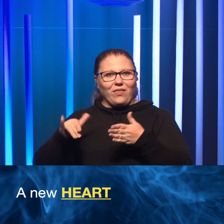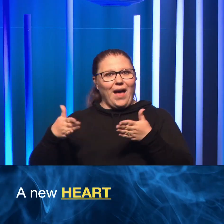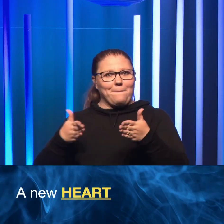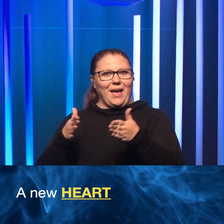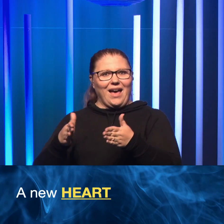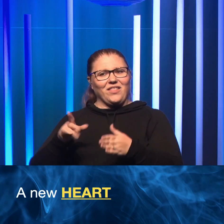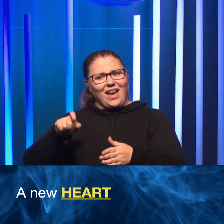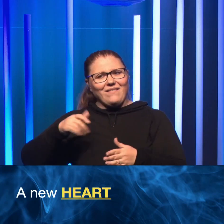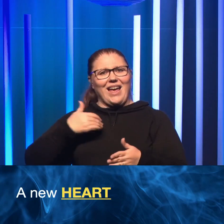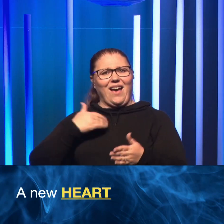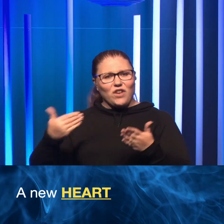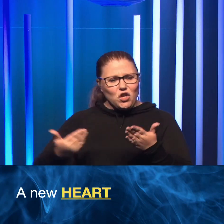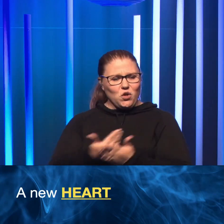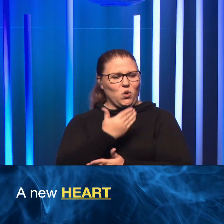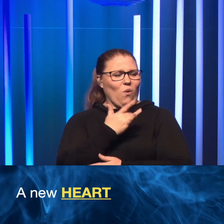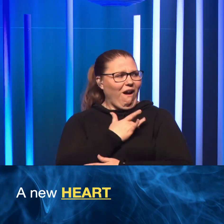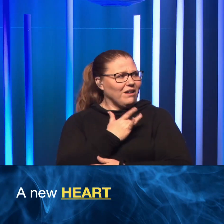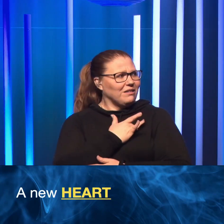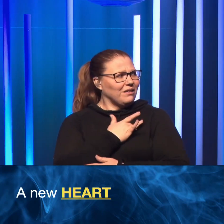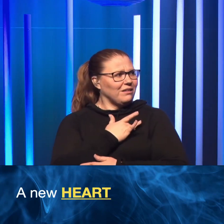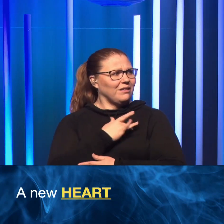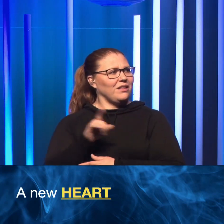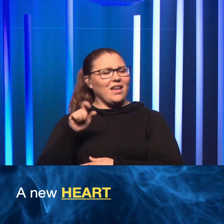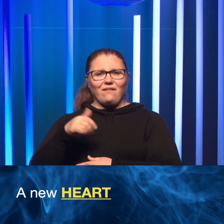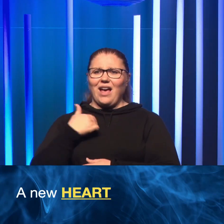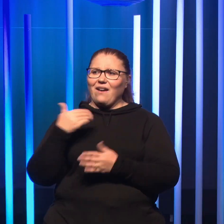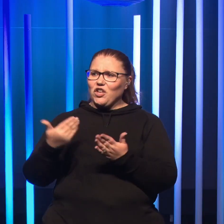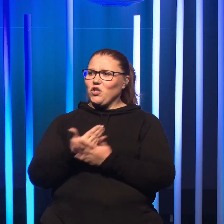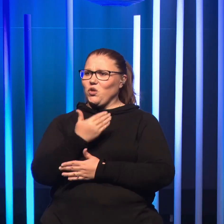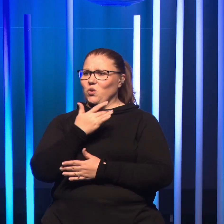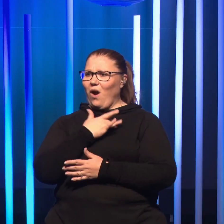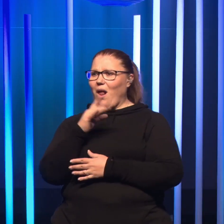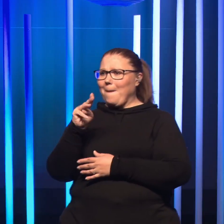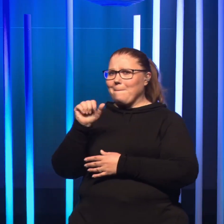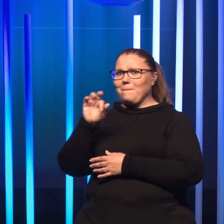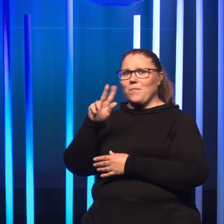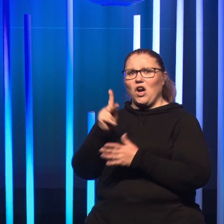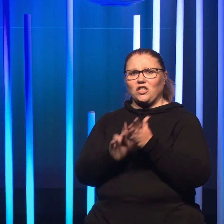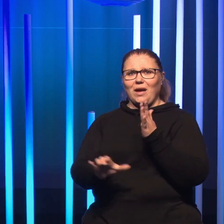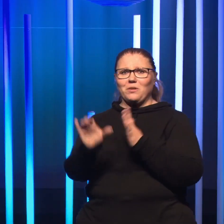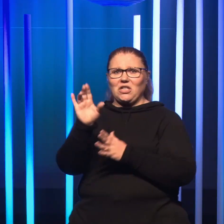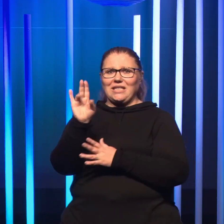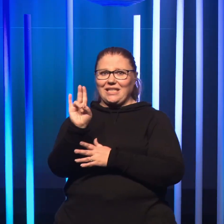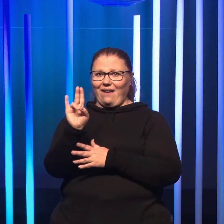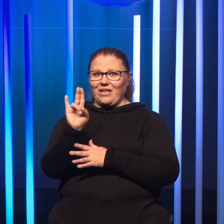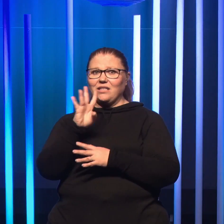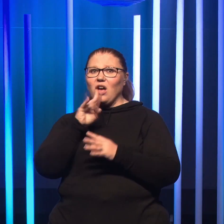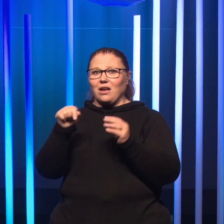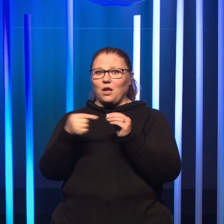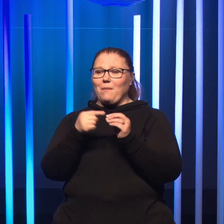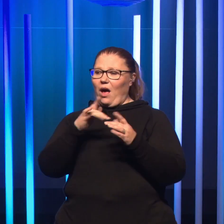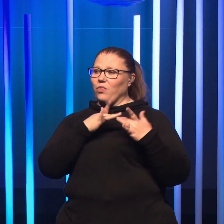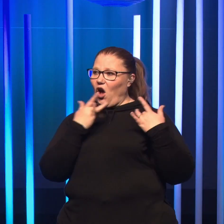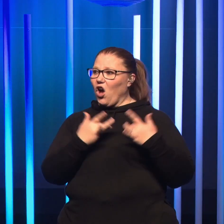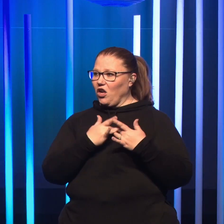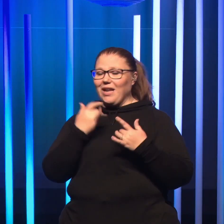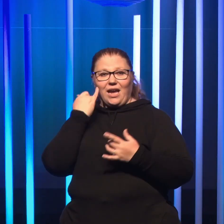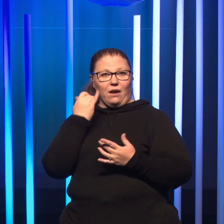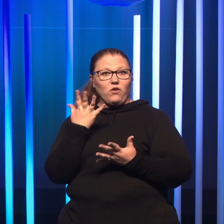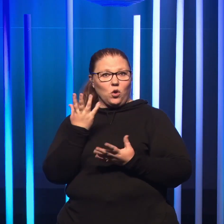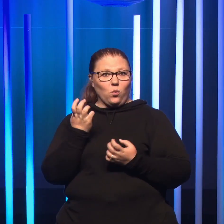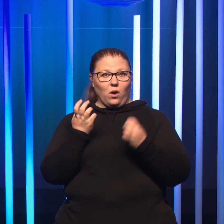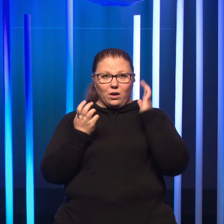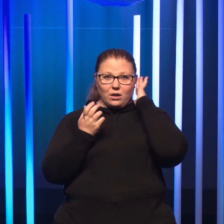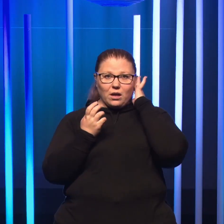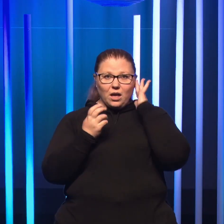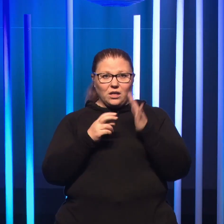new heart. You're going to have a new heart. You see, Mark chapter 7 talks about the heart. If you want to